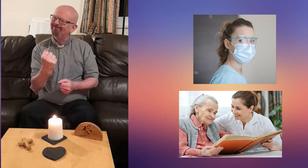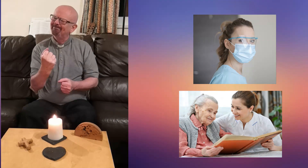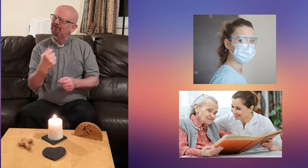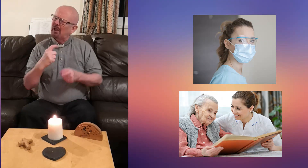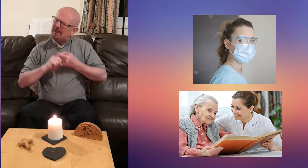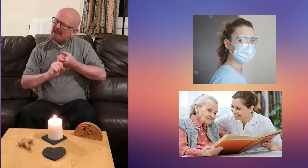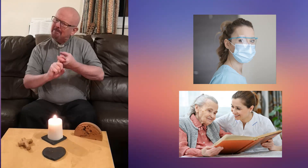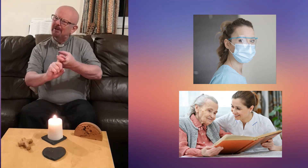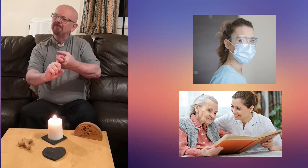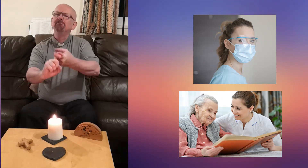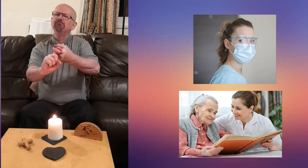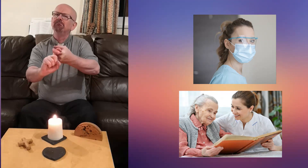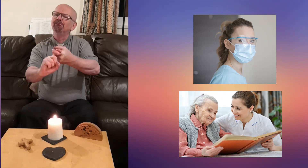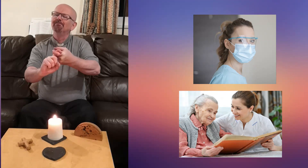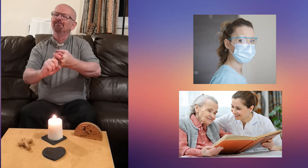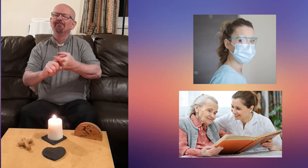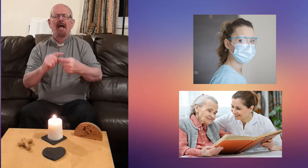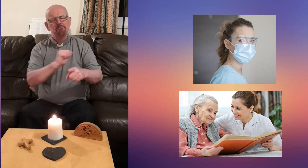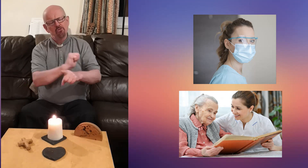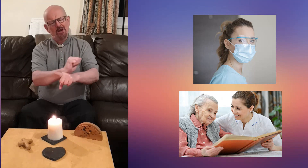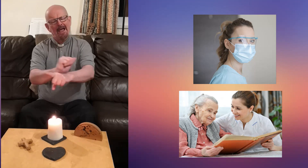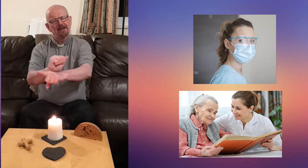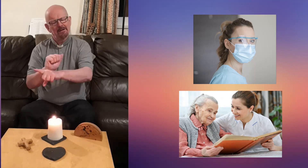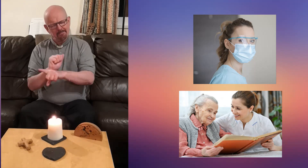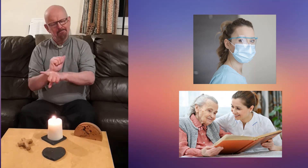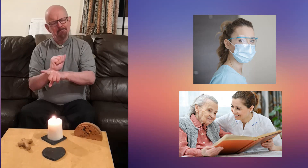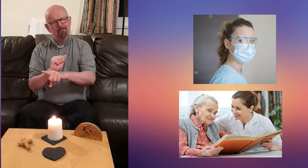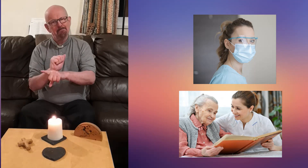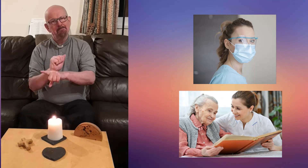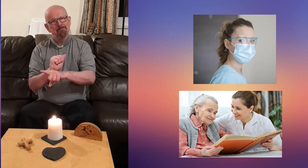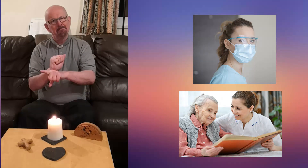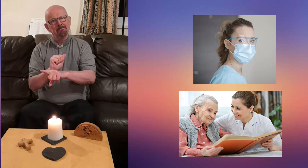commitment, and protection.